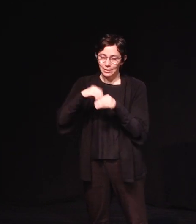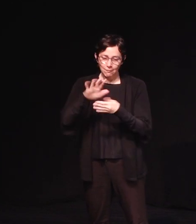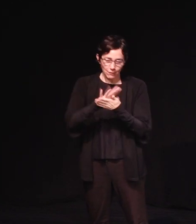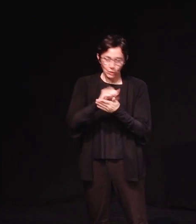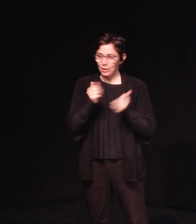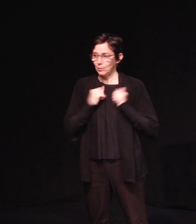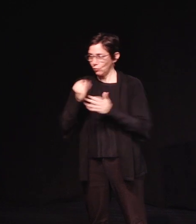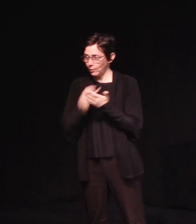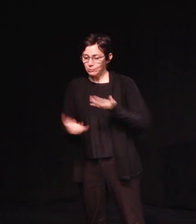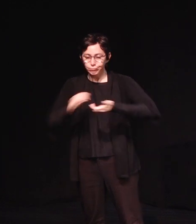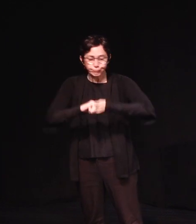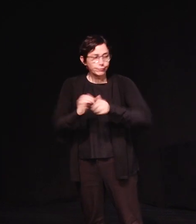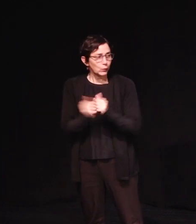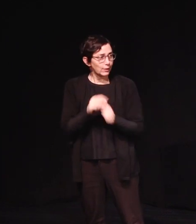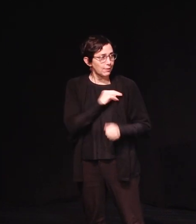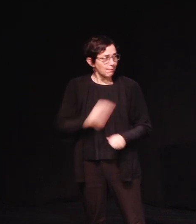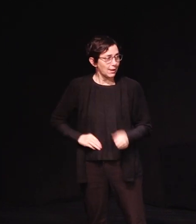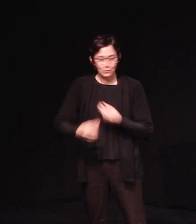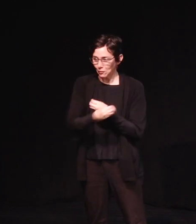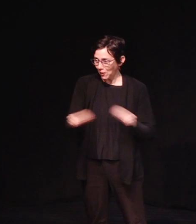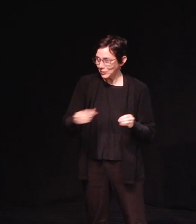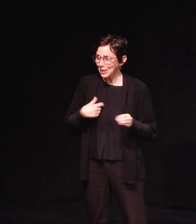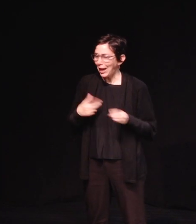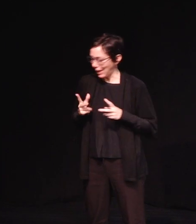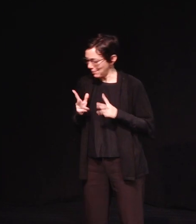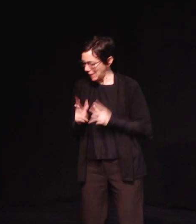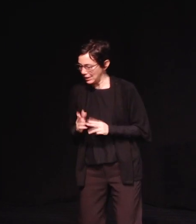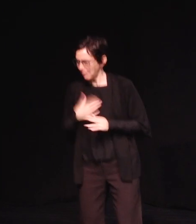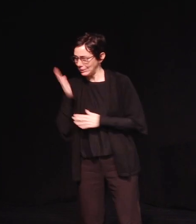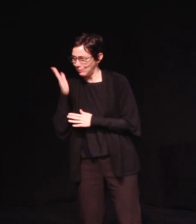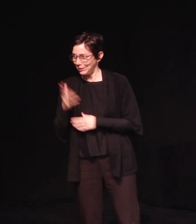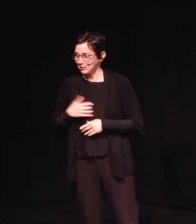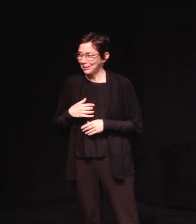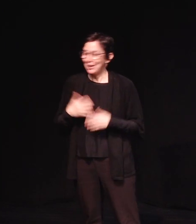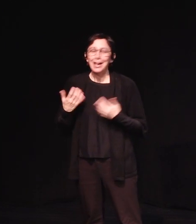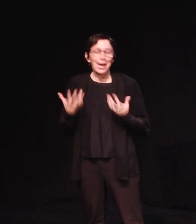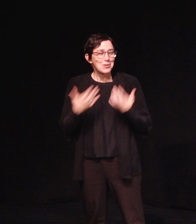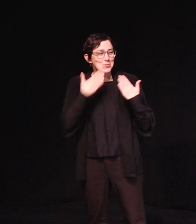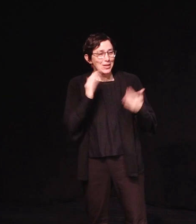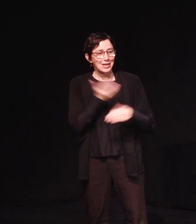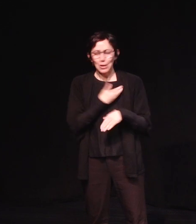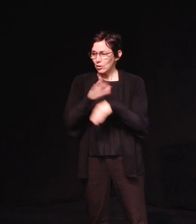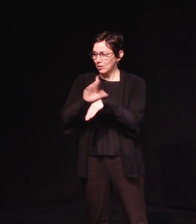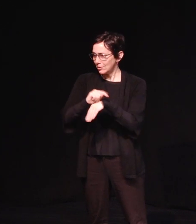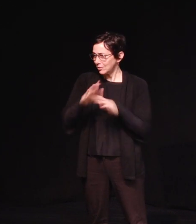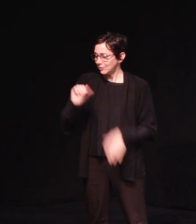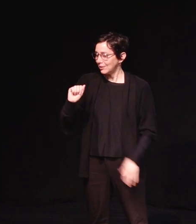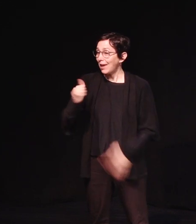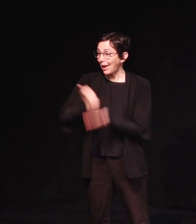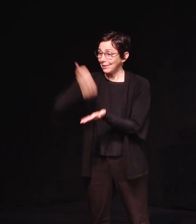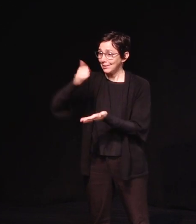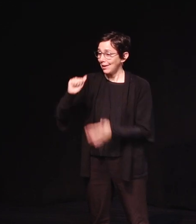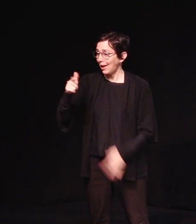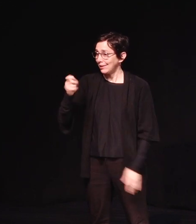with the mayor's offices, and I'm making it shorter. And I want to thank our consultant, Alexandria Wales, who